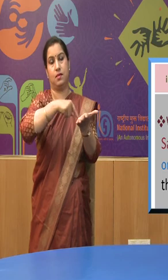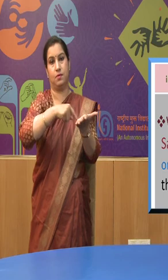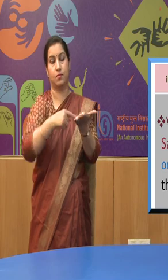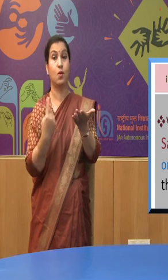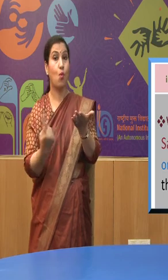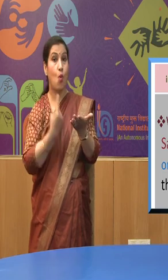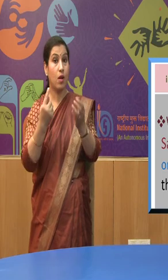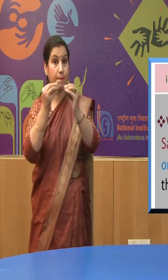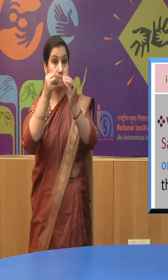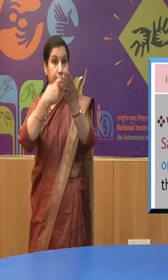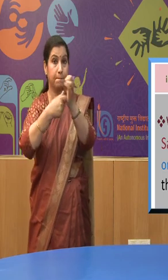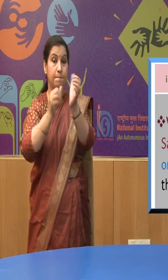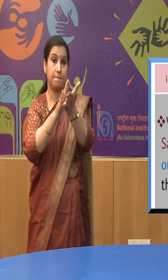only Brahmins knew that language.